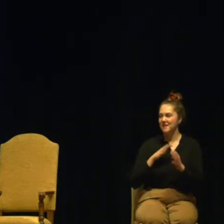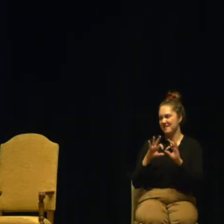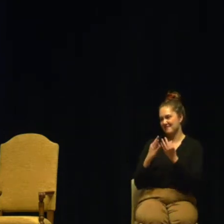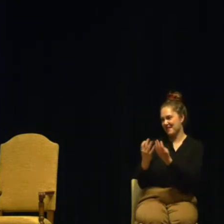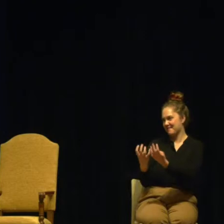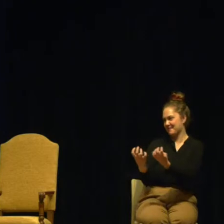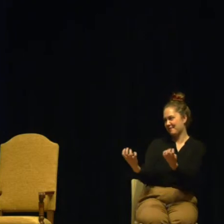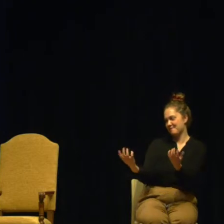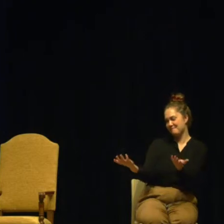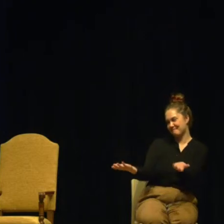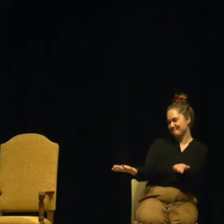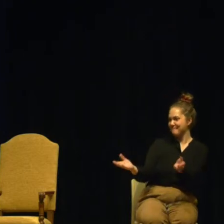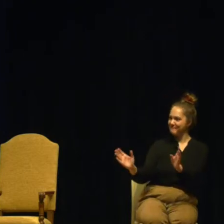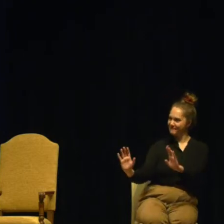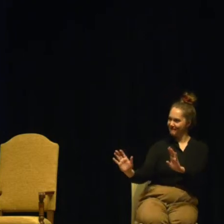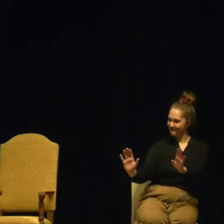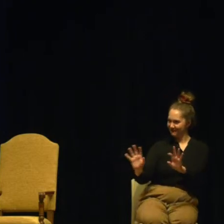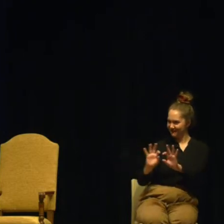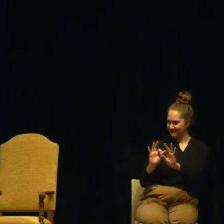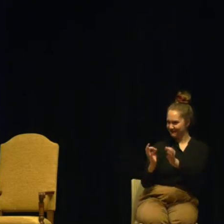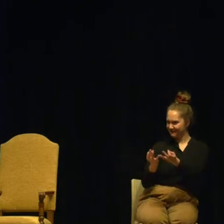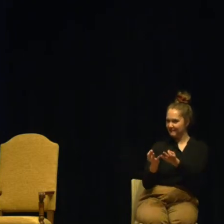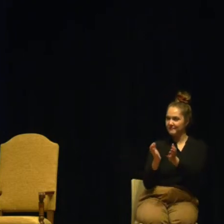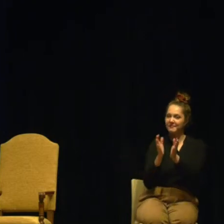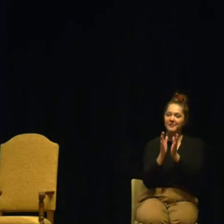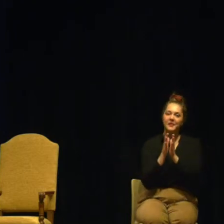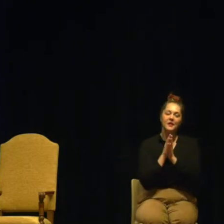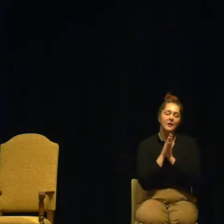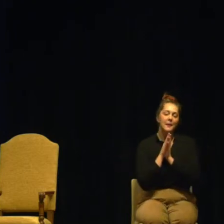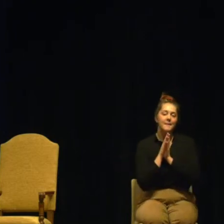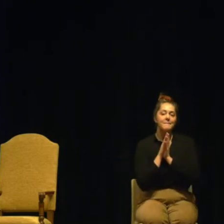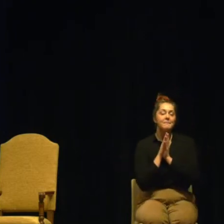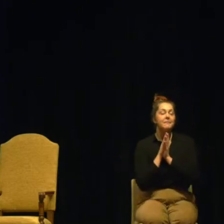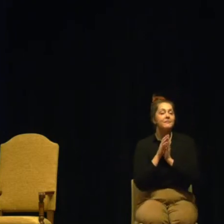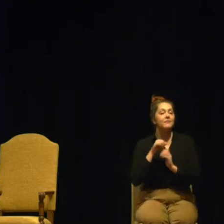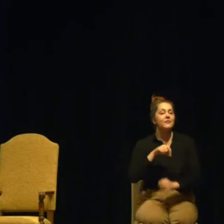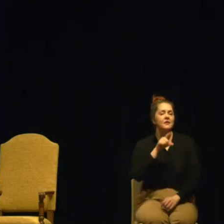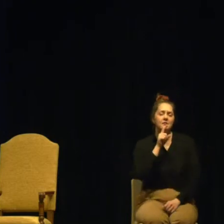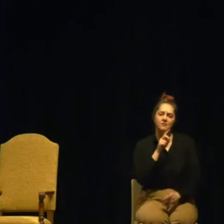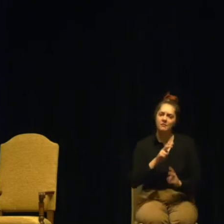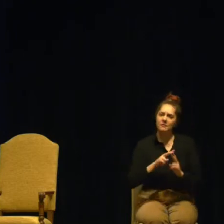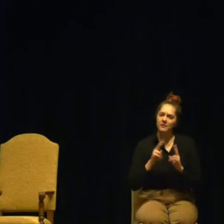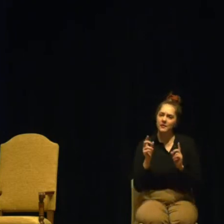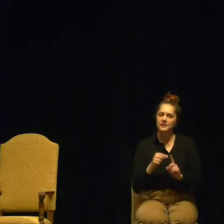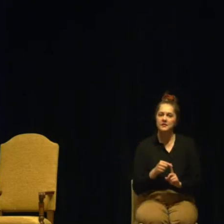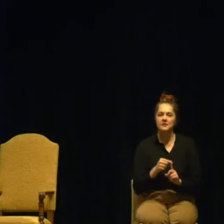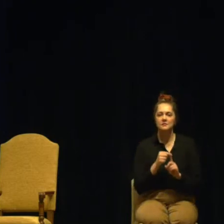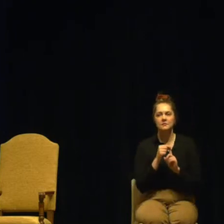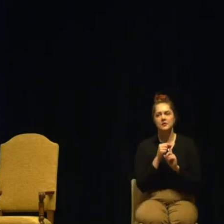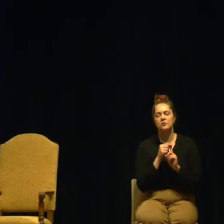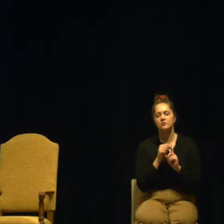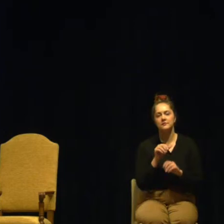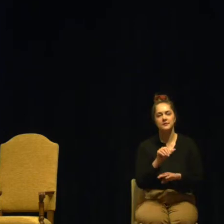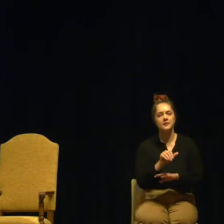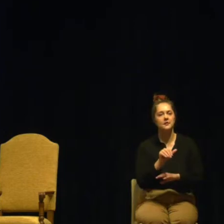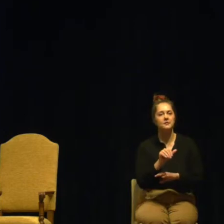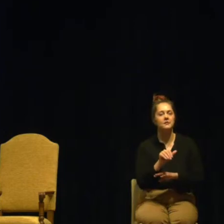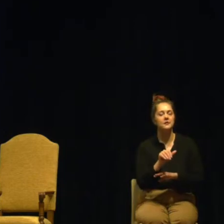front, so I want to say hello to them. But this is a very special